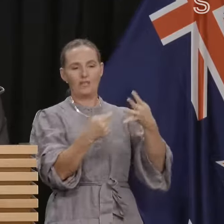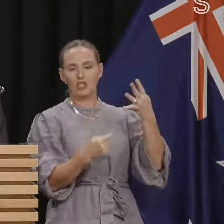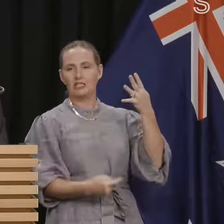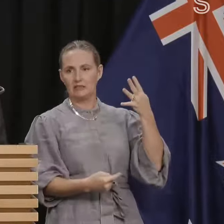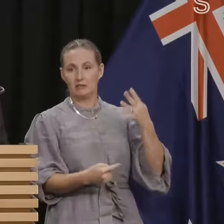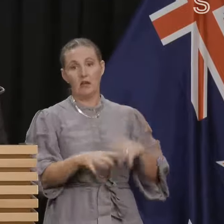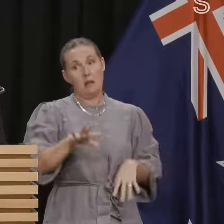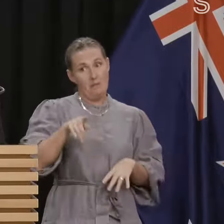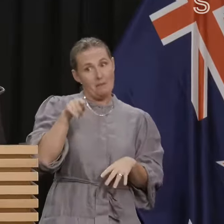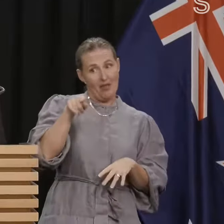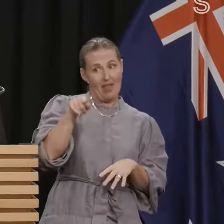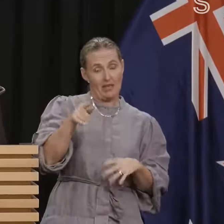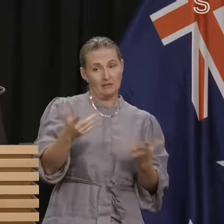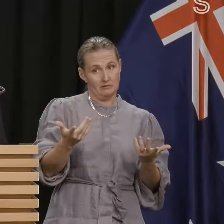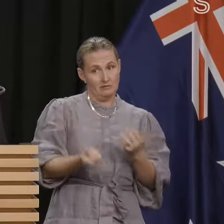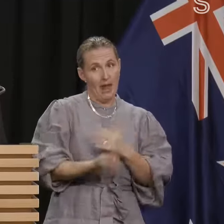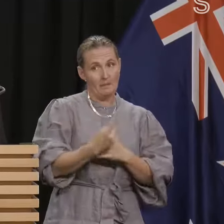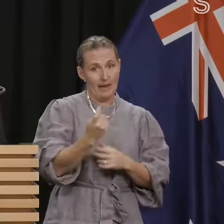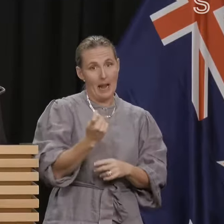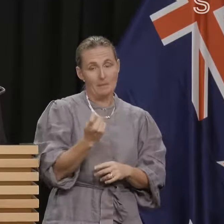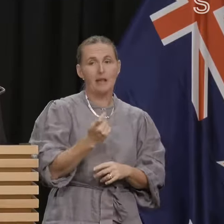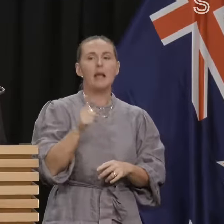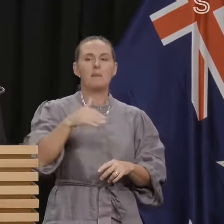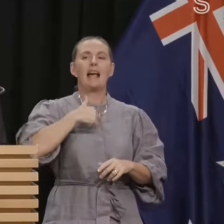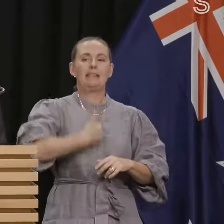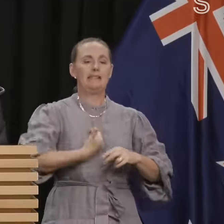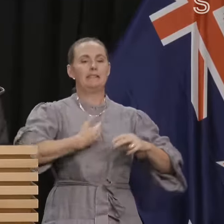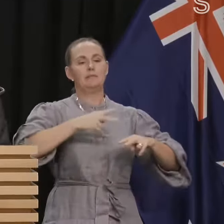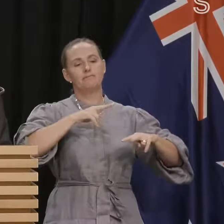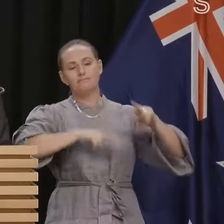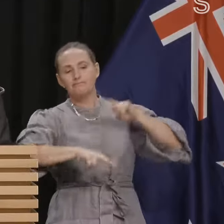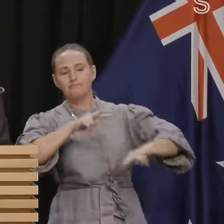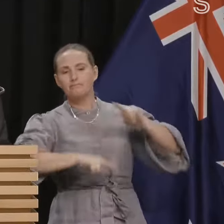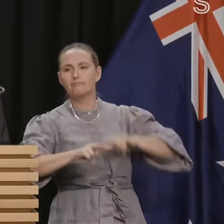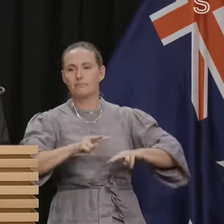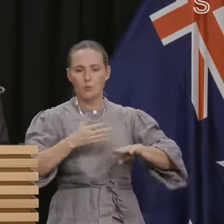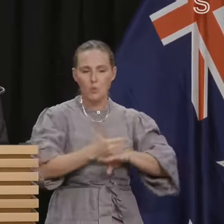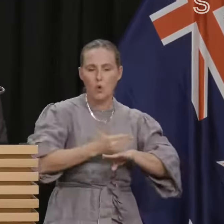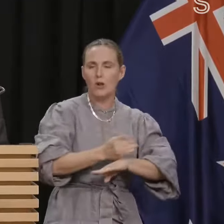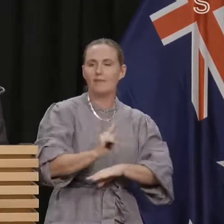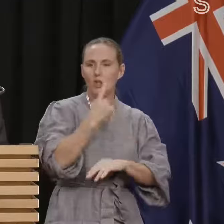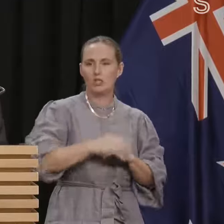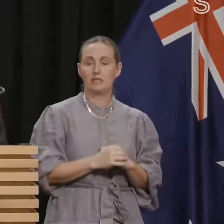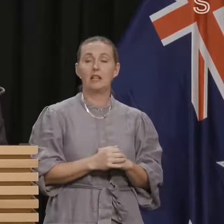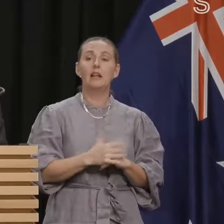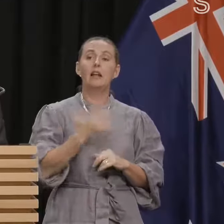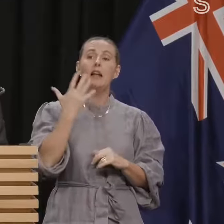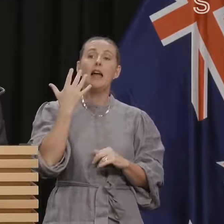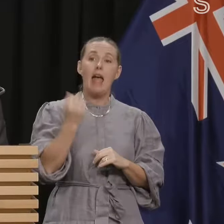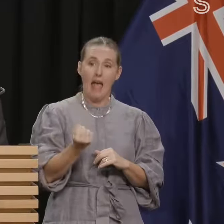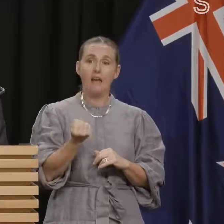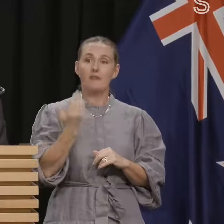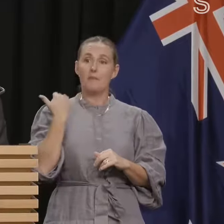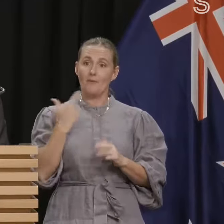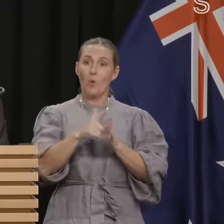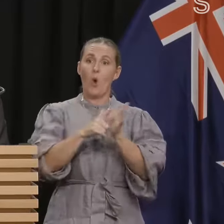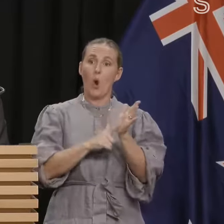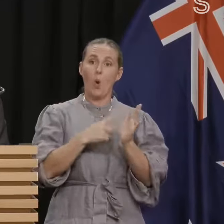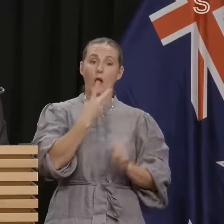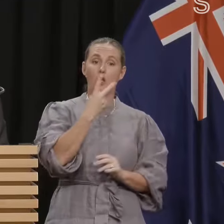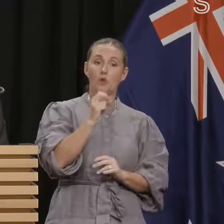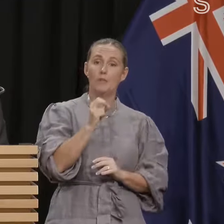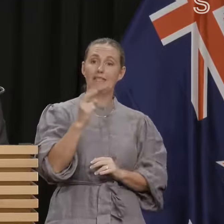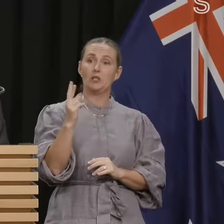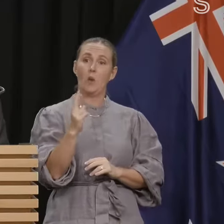them. But obviously, we have to do the detailed work to make that possible. There was a bill in 2012. It ultimately didn't receive